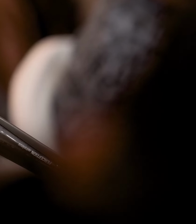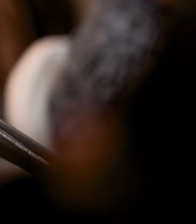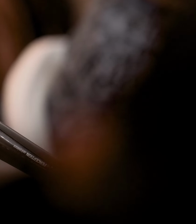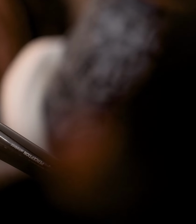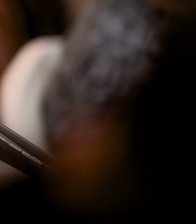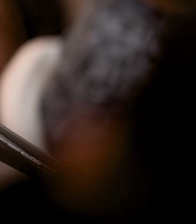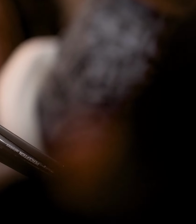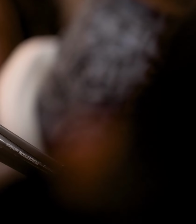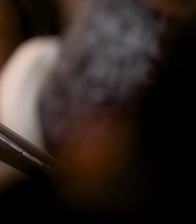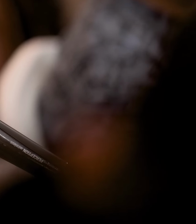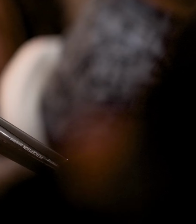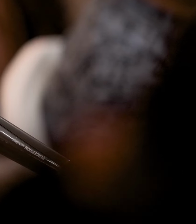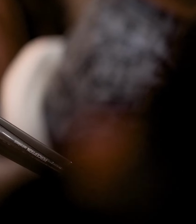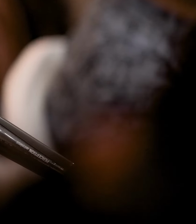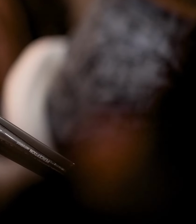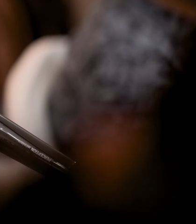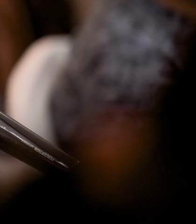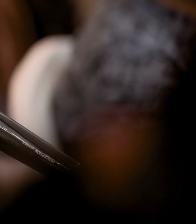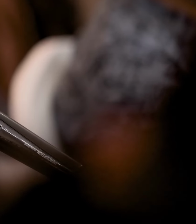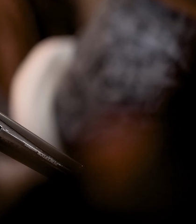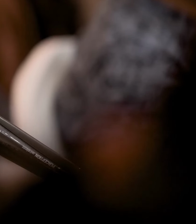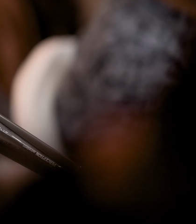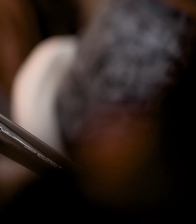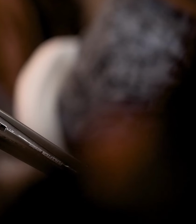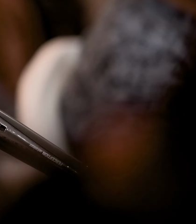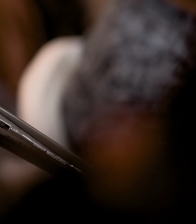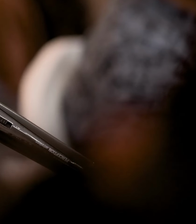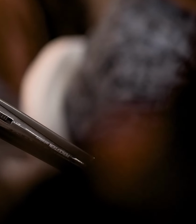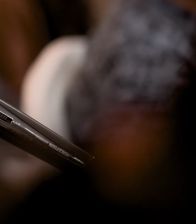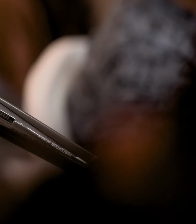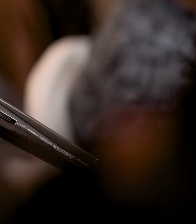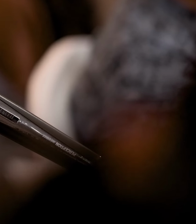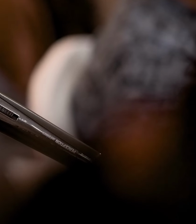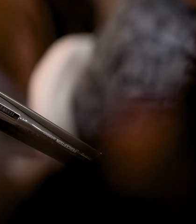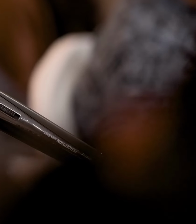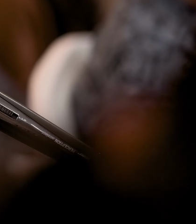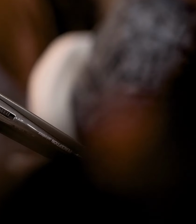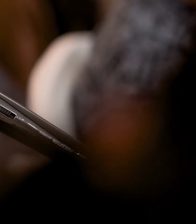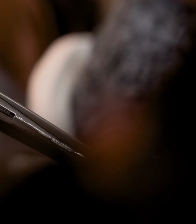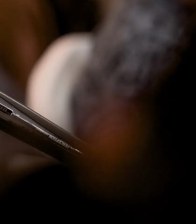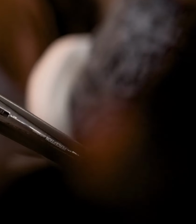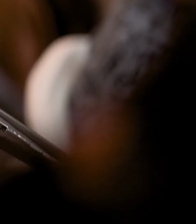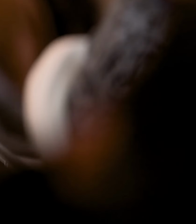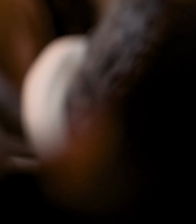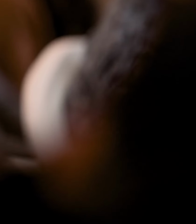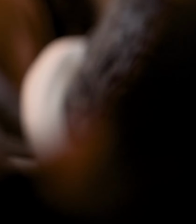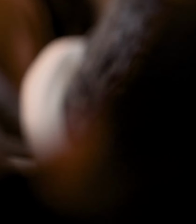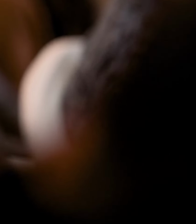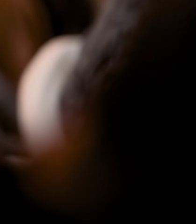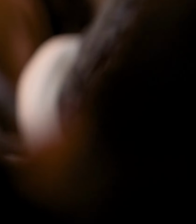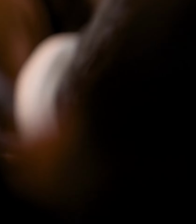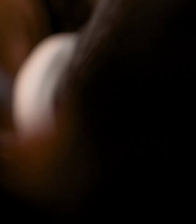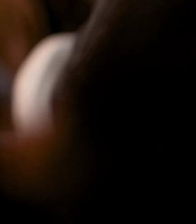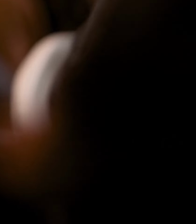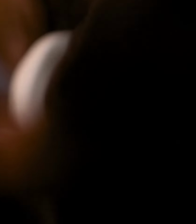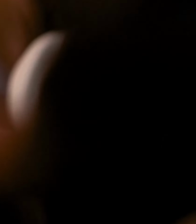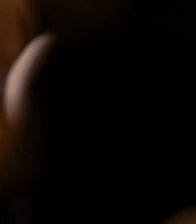issues. Now through the transplant, I am able, and this is my first meeting after that. So I'm glad to be here. Thank